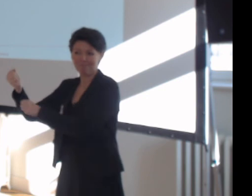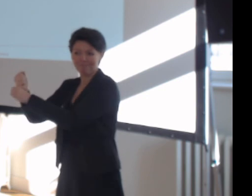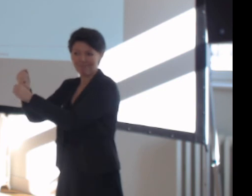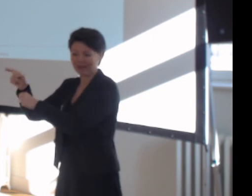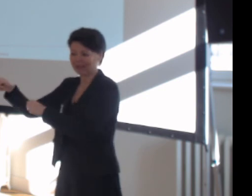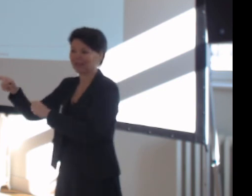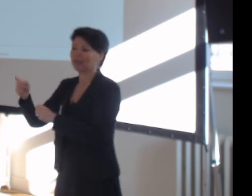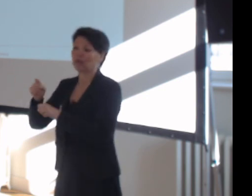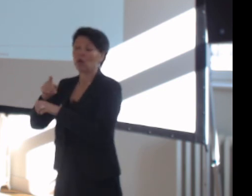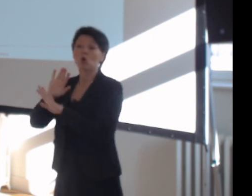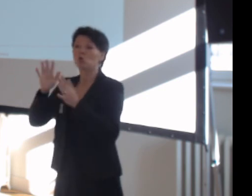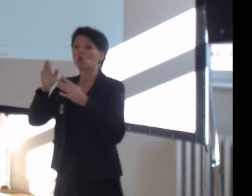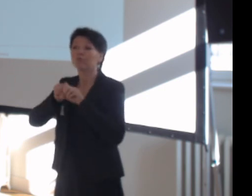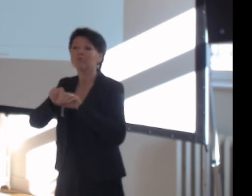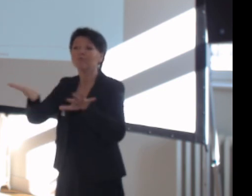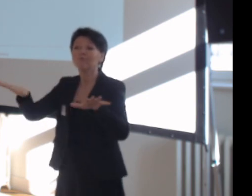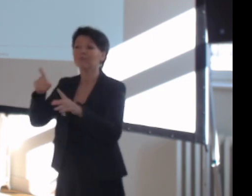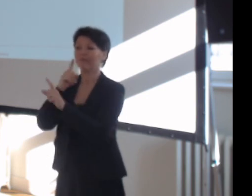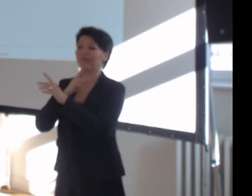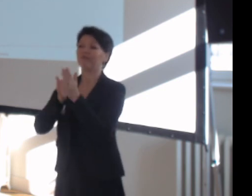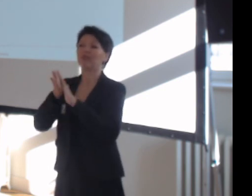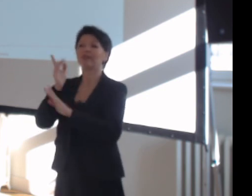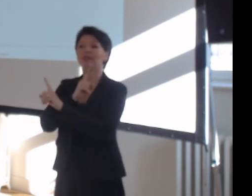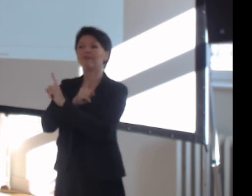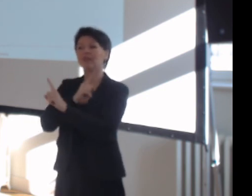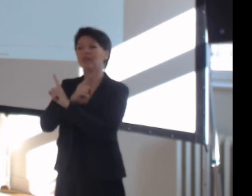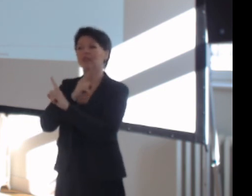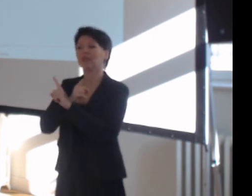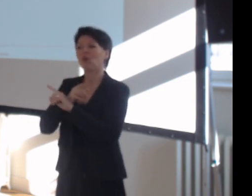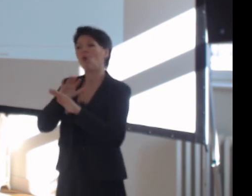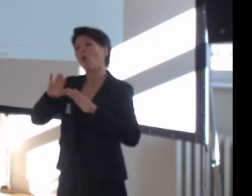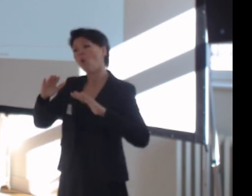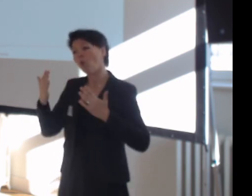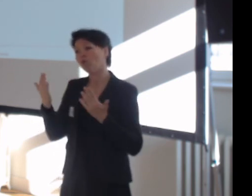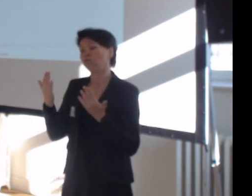DVD so that the libraries, they download the titles and